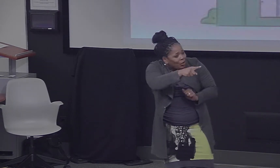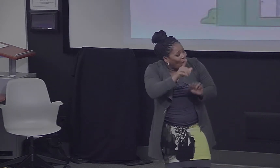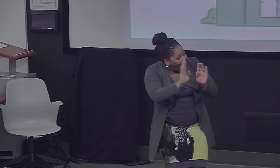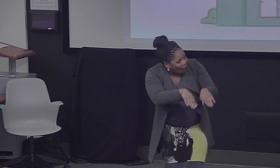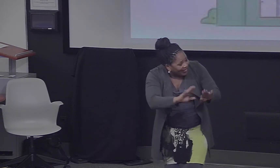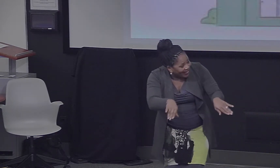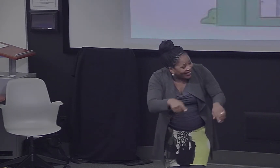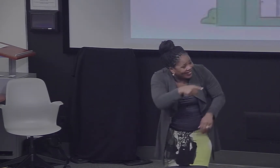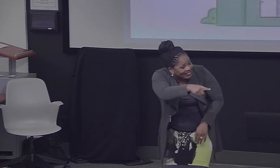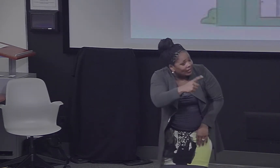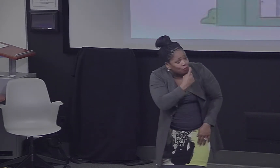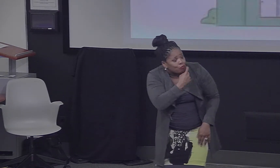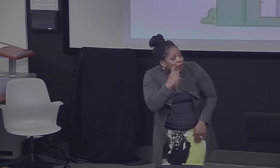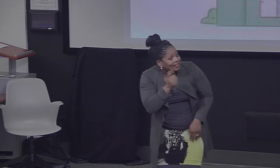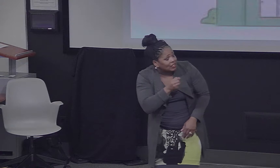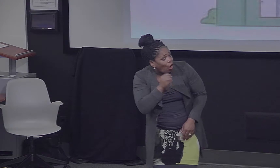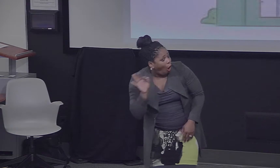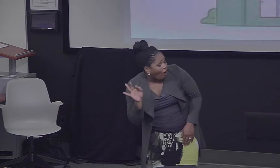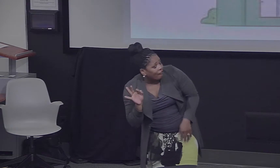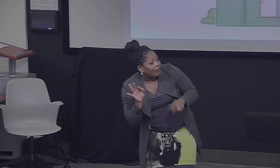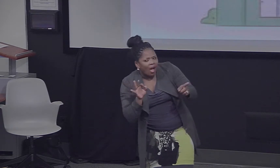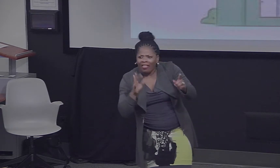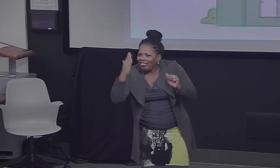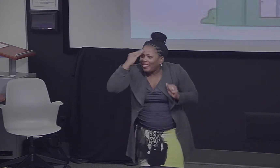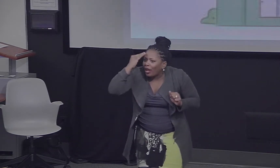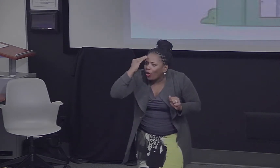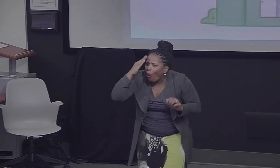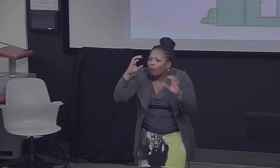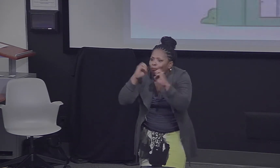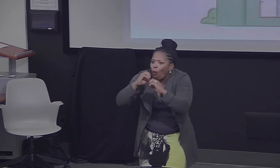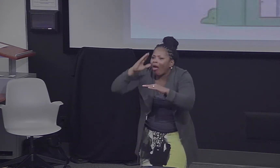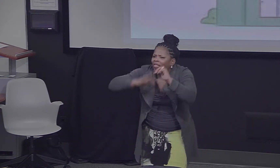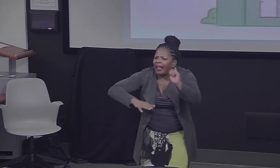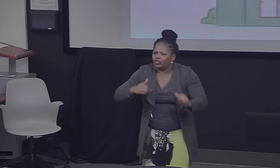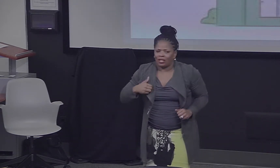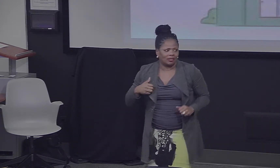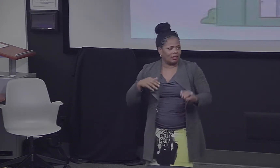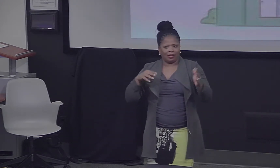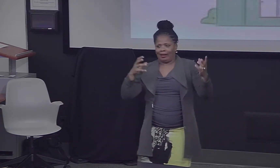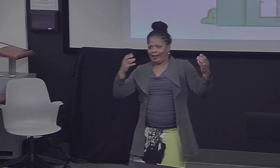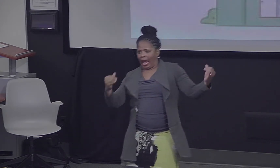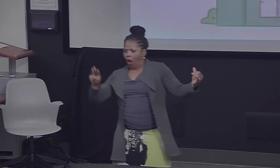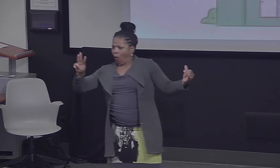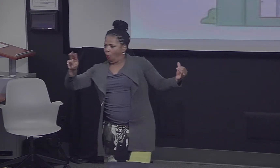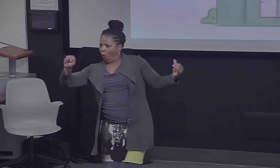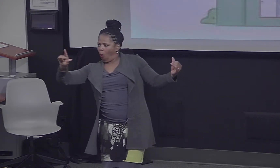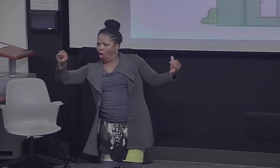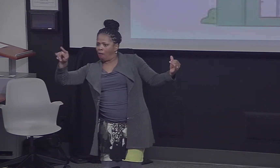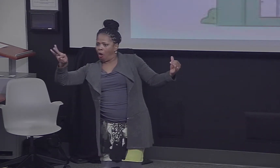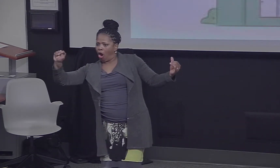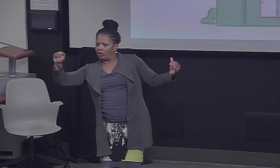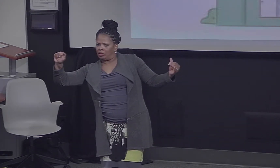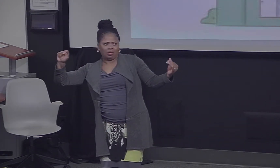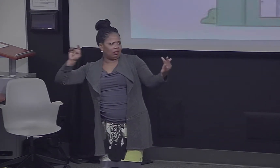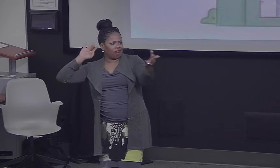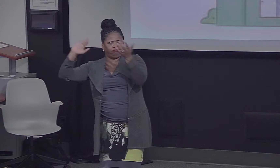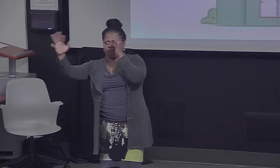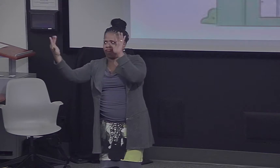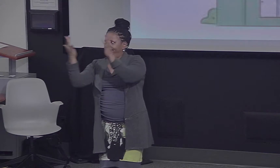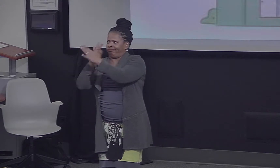more mom and pop retail. You'd walk in, you'd talk to the people there, you knew them on an individual basis. But what we have now